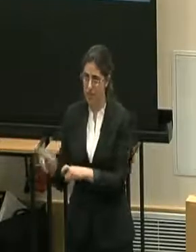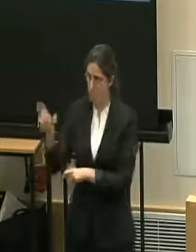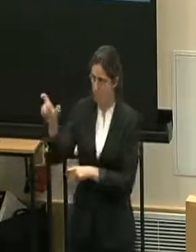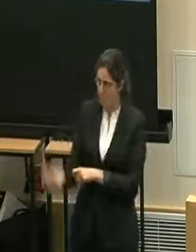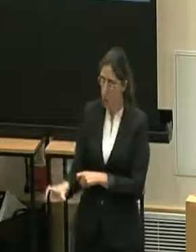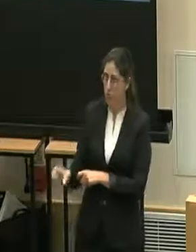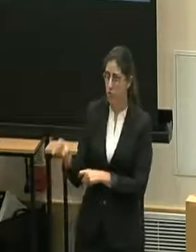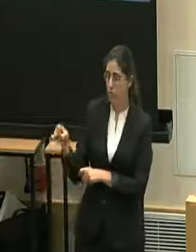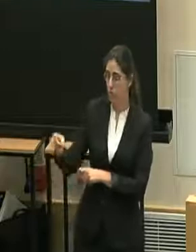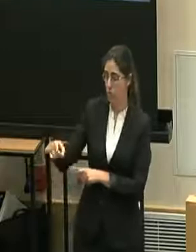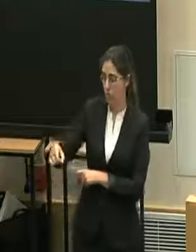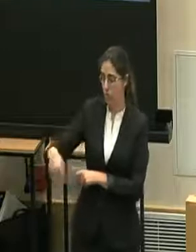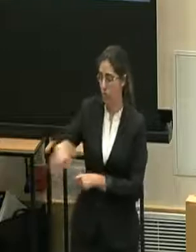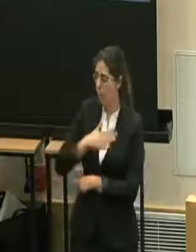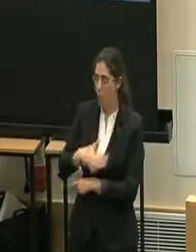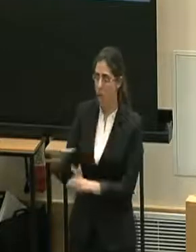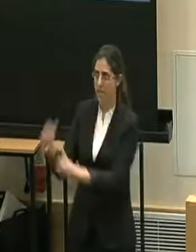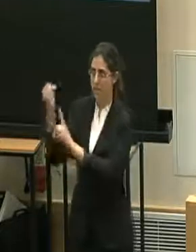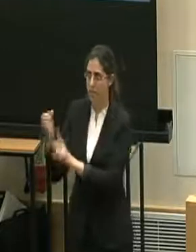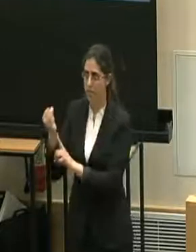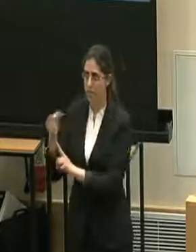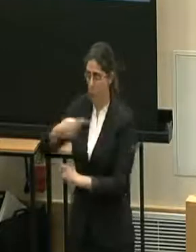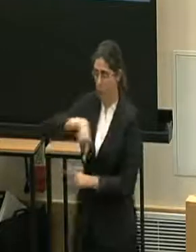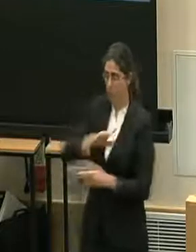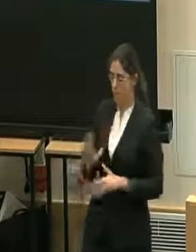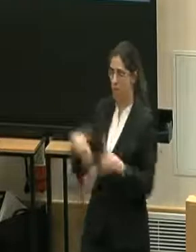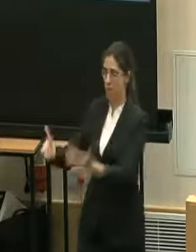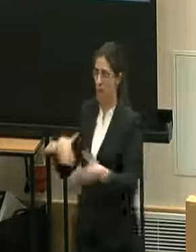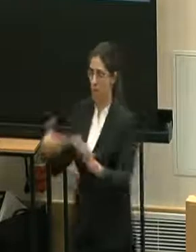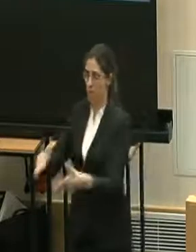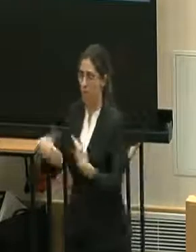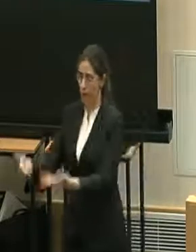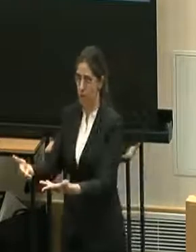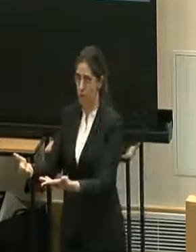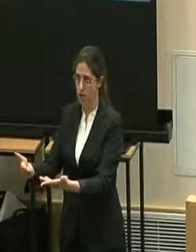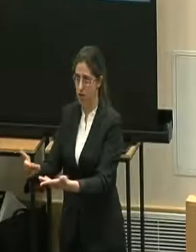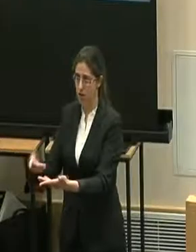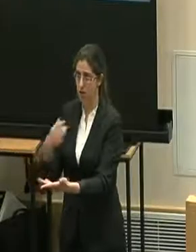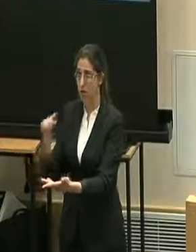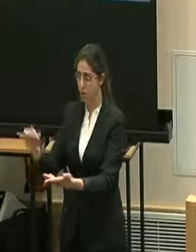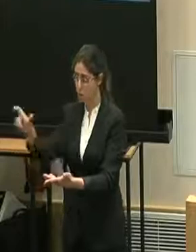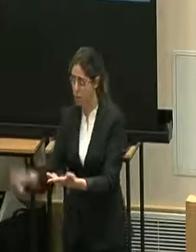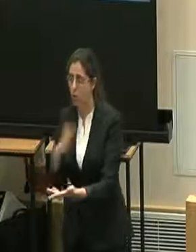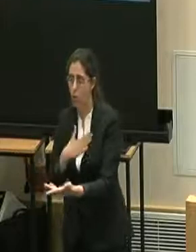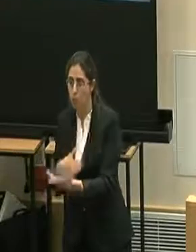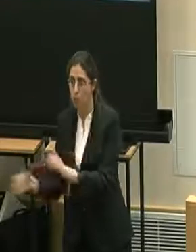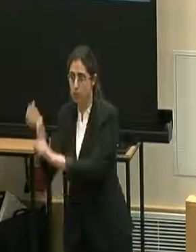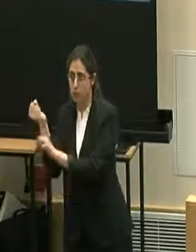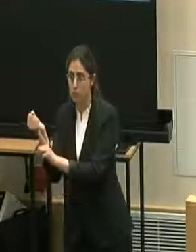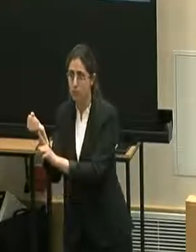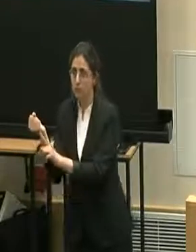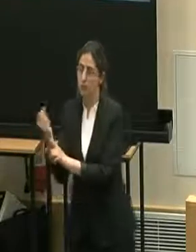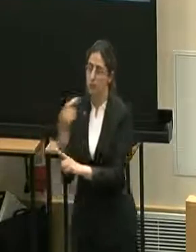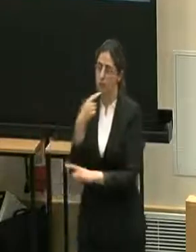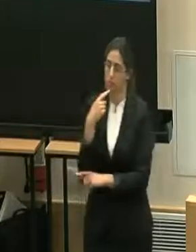to achieve what they want to achieve if they wish to achieve it. As Sen puts it, it